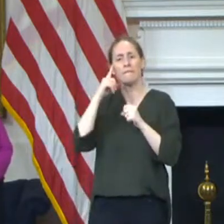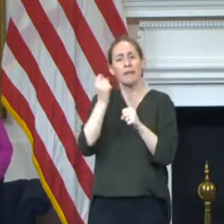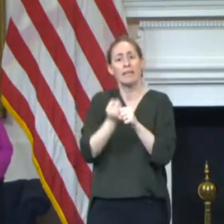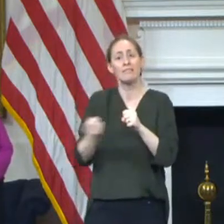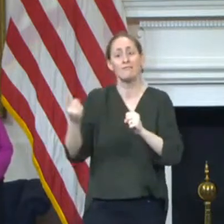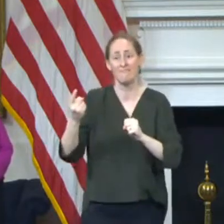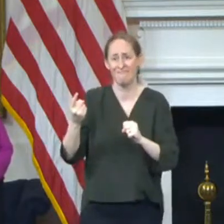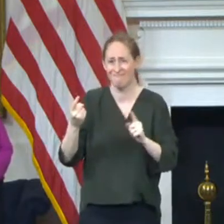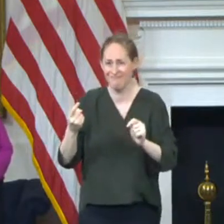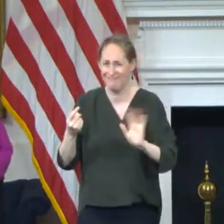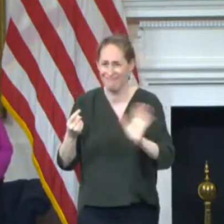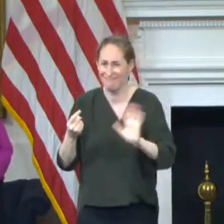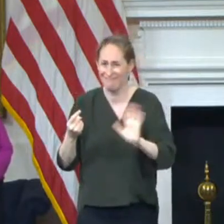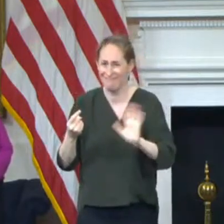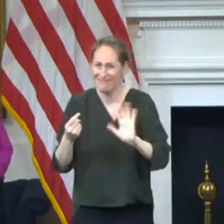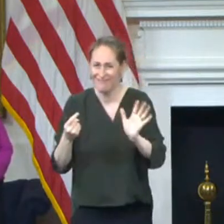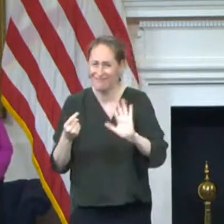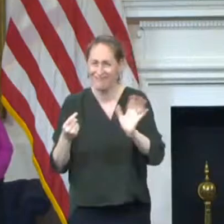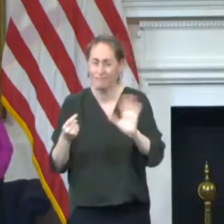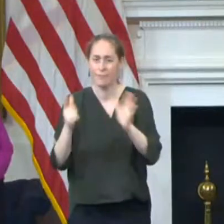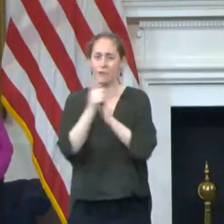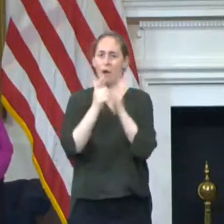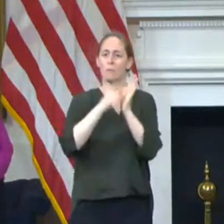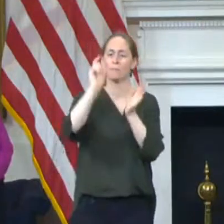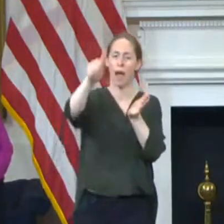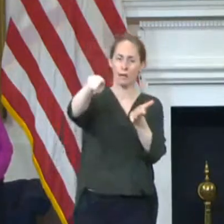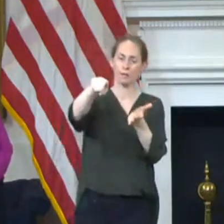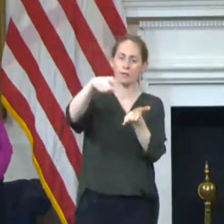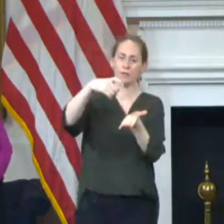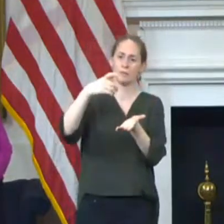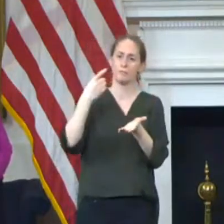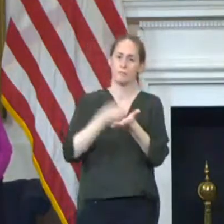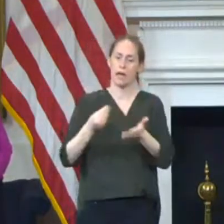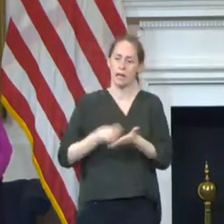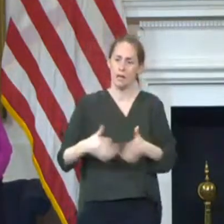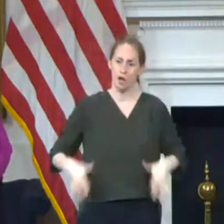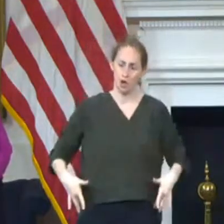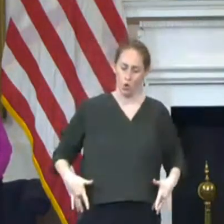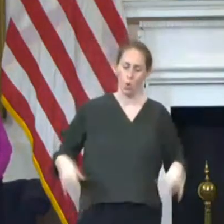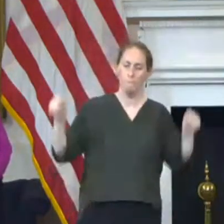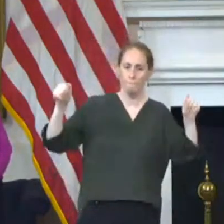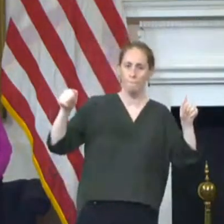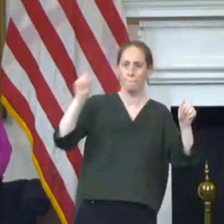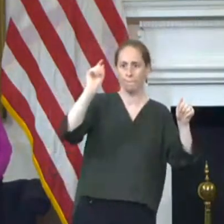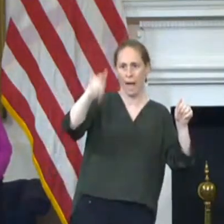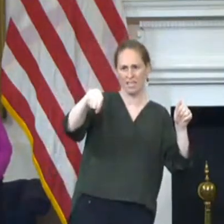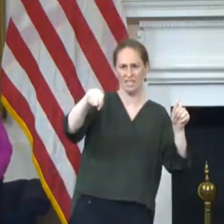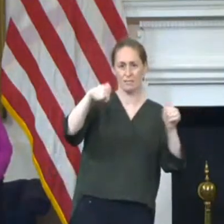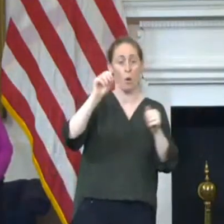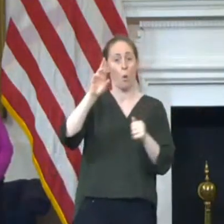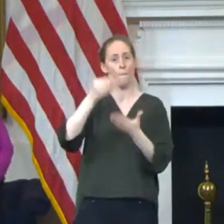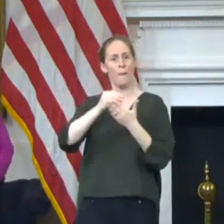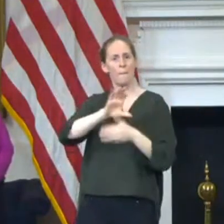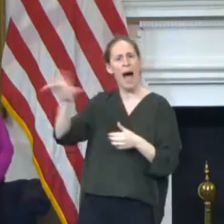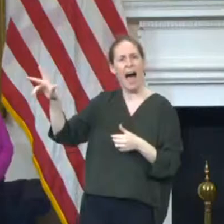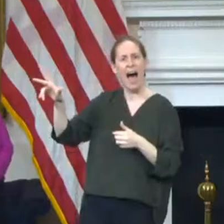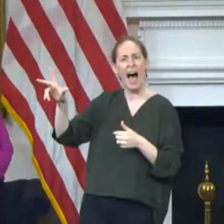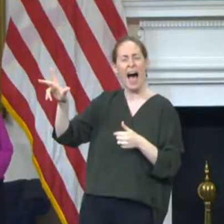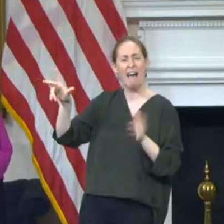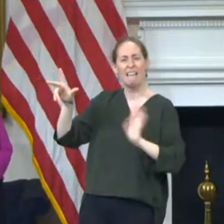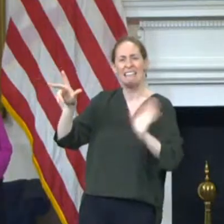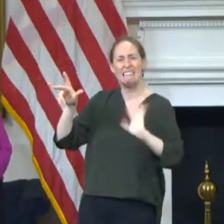to, but the law says it has to go or you forfeit it all at the end of December. So we keep reminding them of the law. We don't believe it'd be great if we had more time,